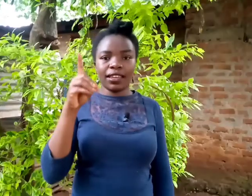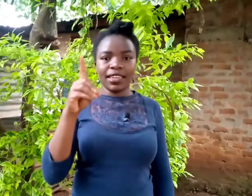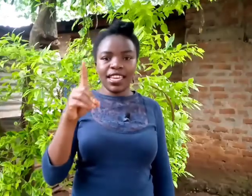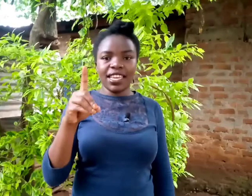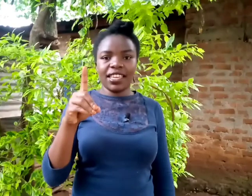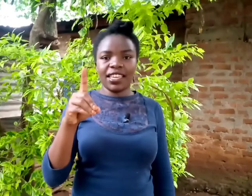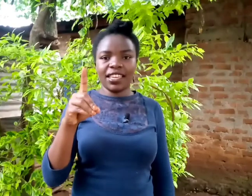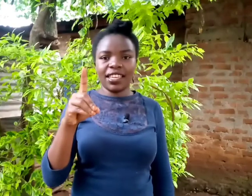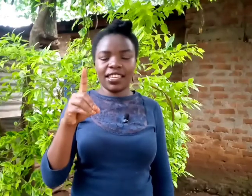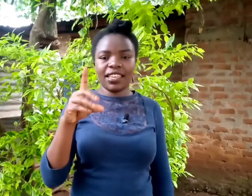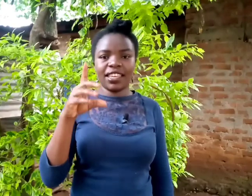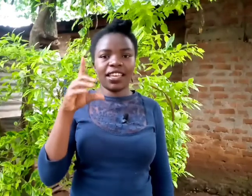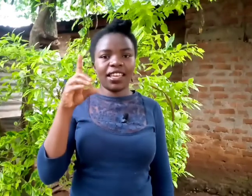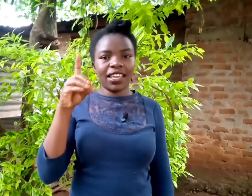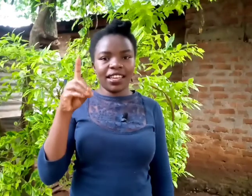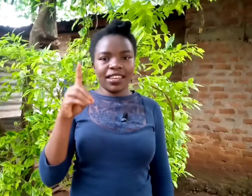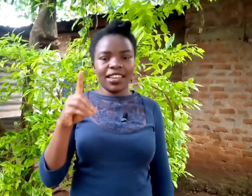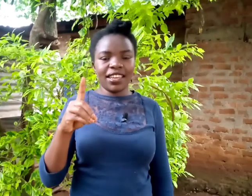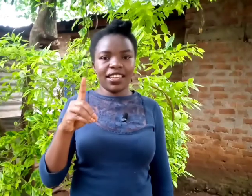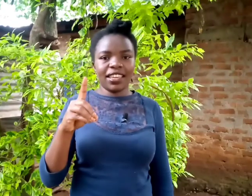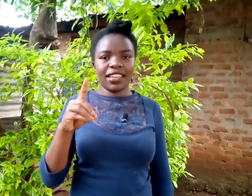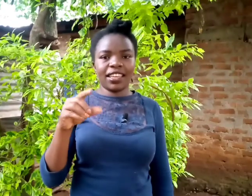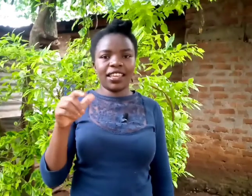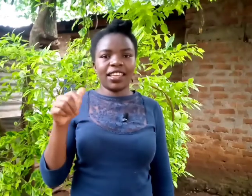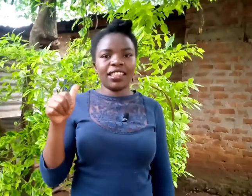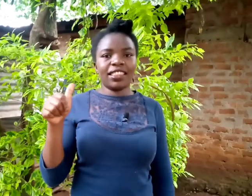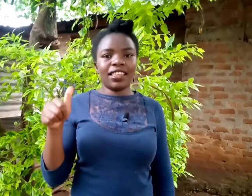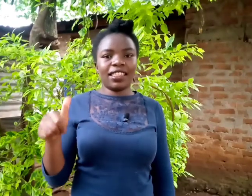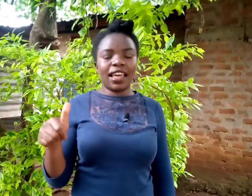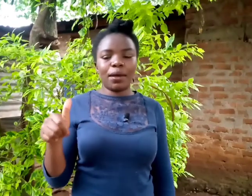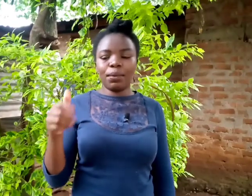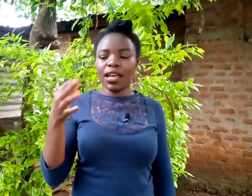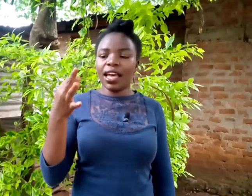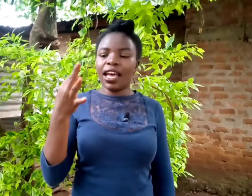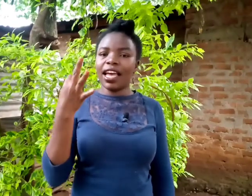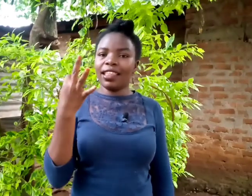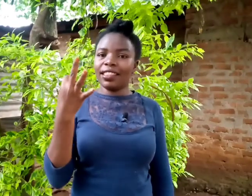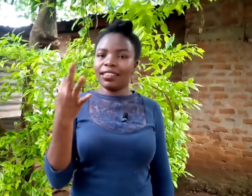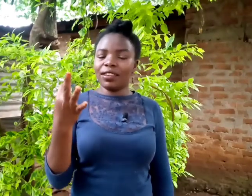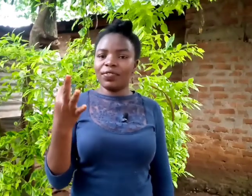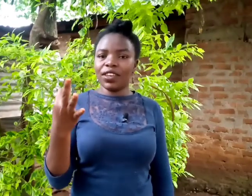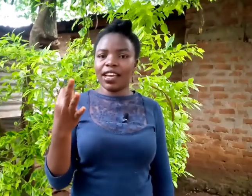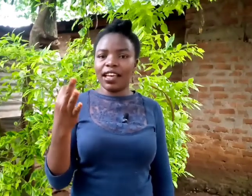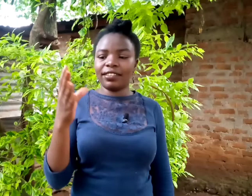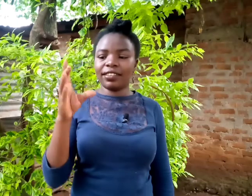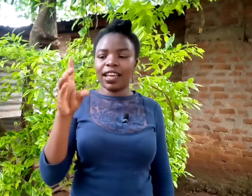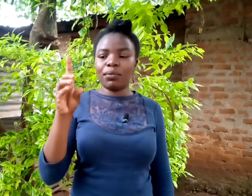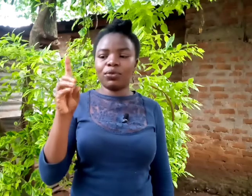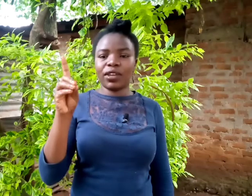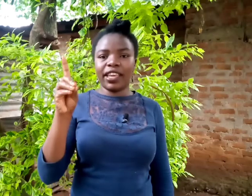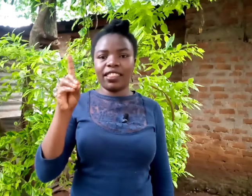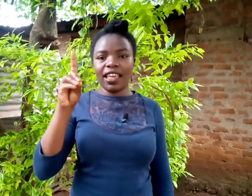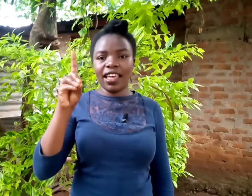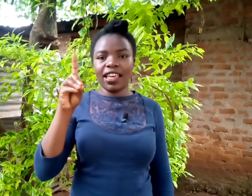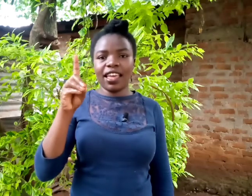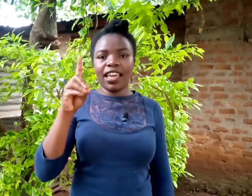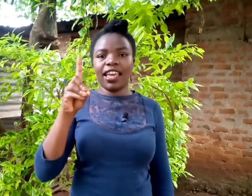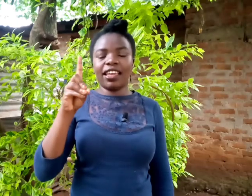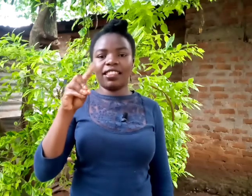D. D. The thumb and the three fingers come together and the